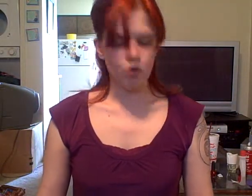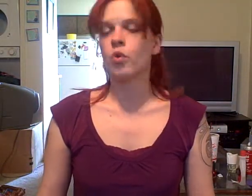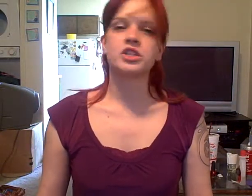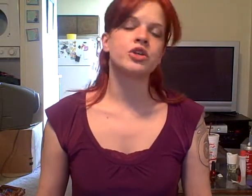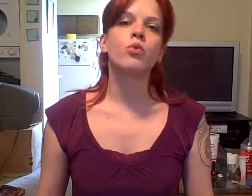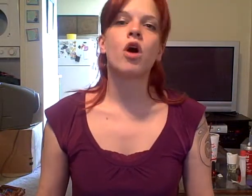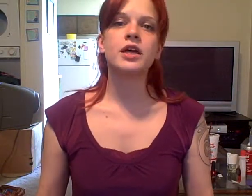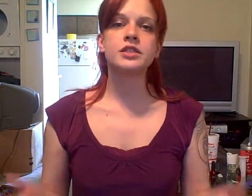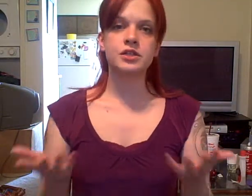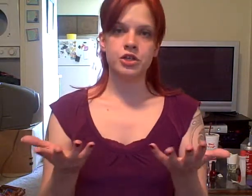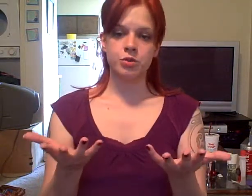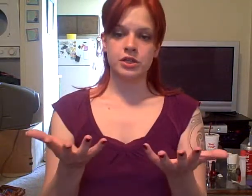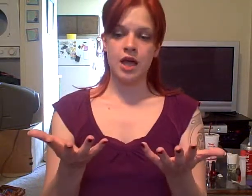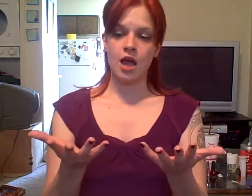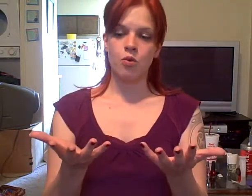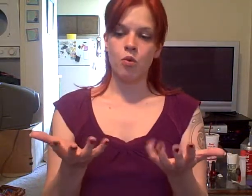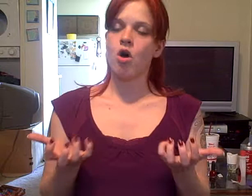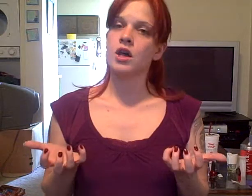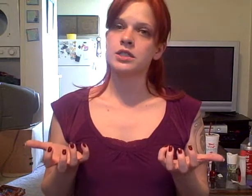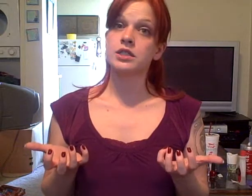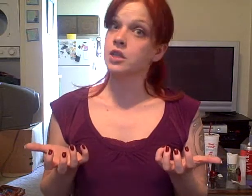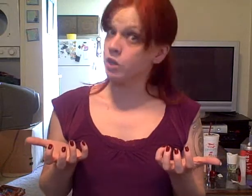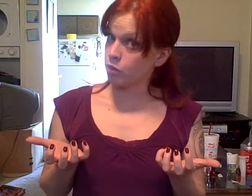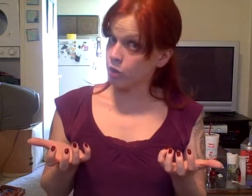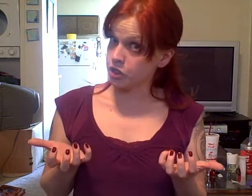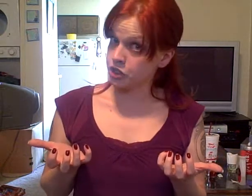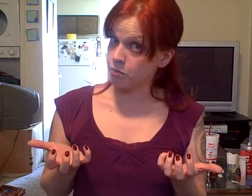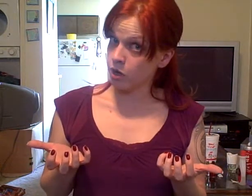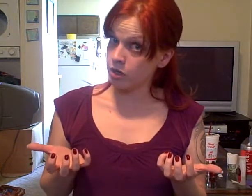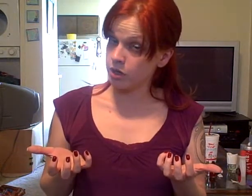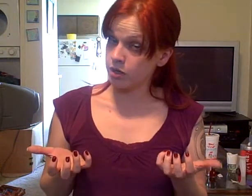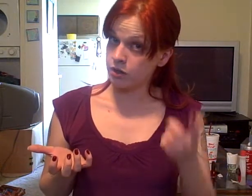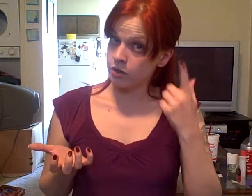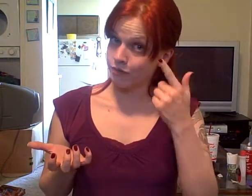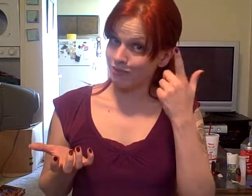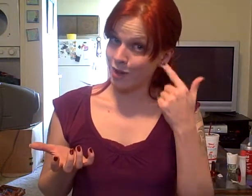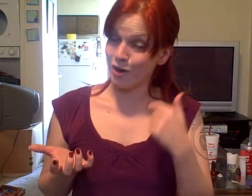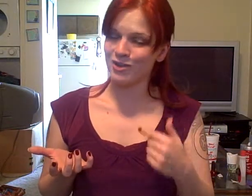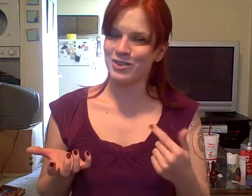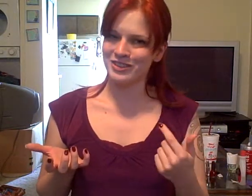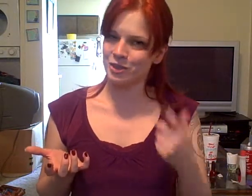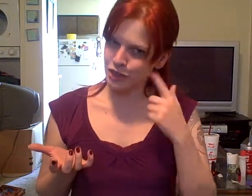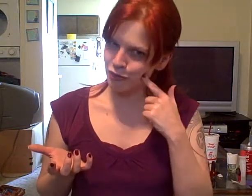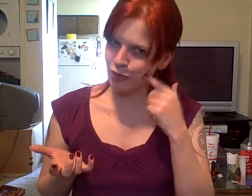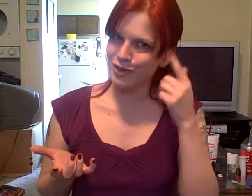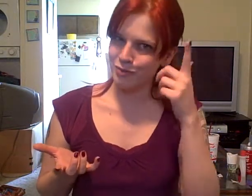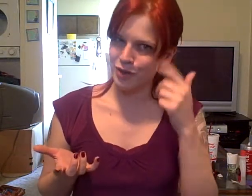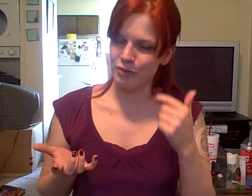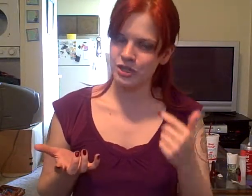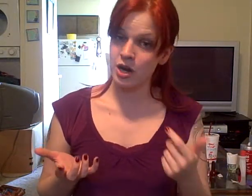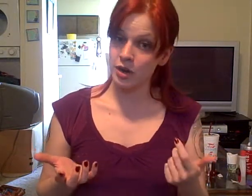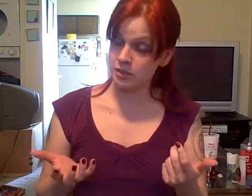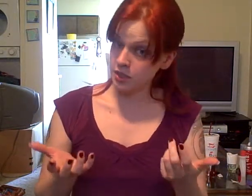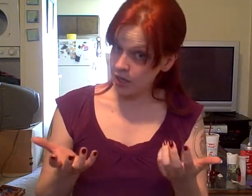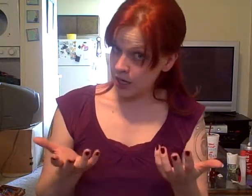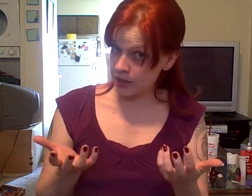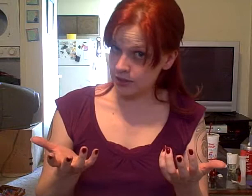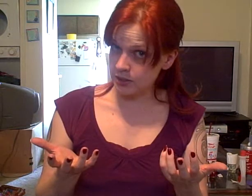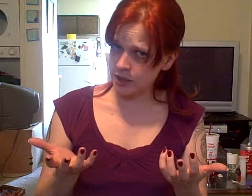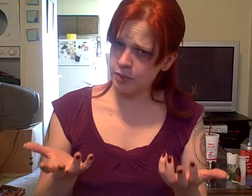What do you want? You would sign want, and you would question mark eyebrow. You tilt your head forward and raise your eyebrows, and this is going to